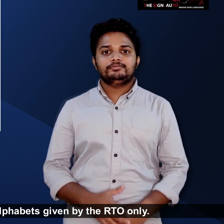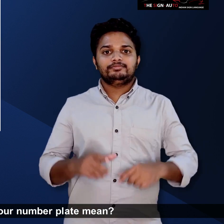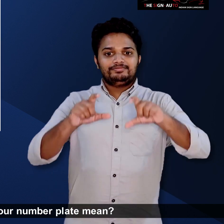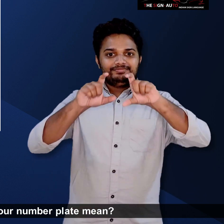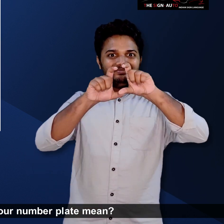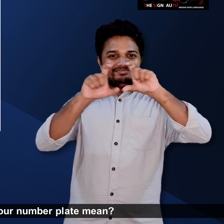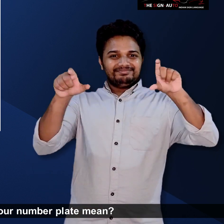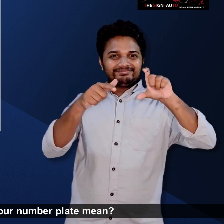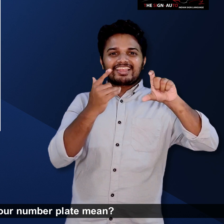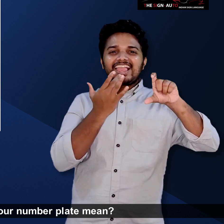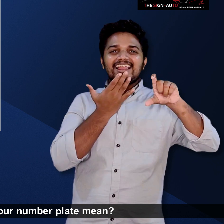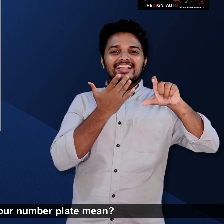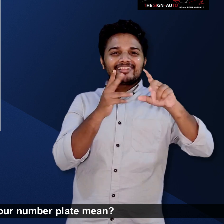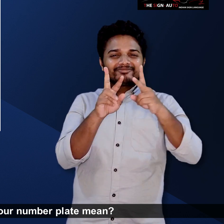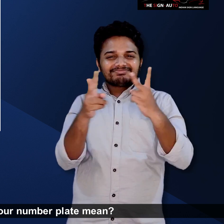what does the color of your number plate mean